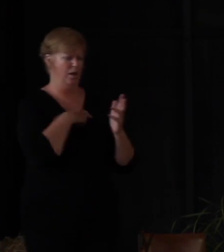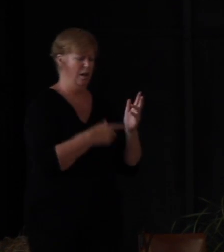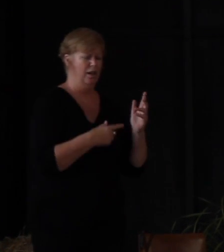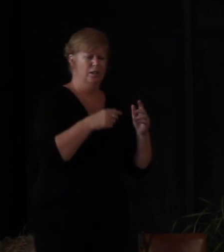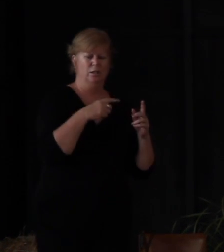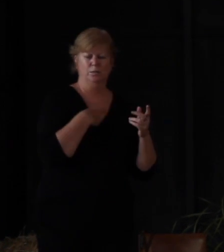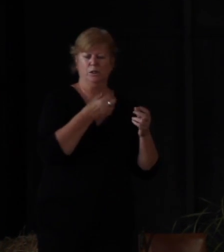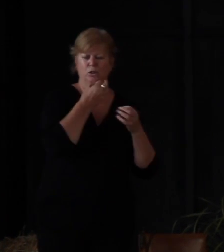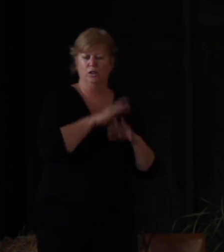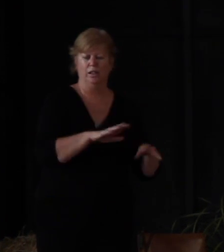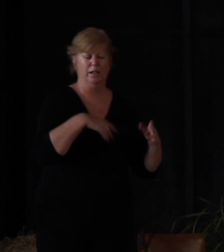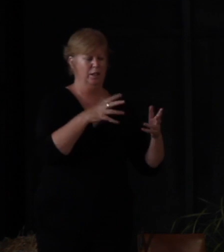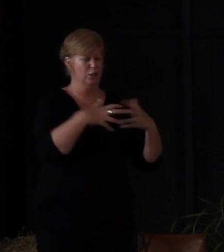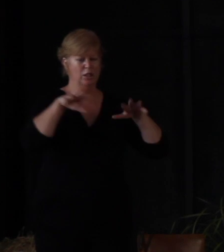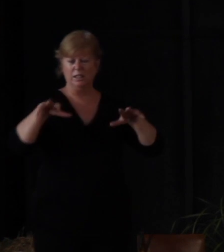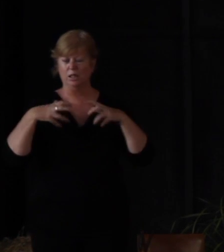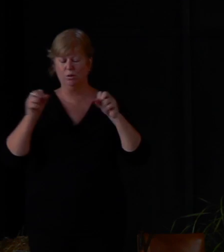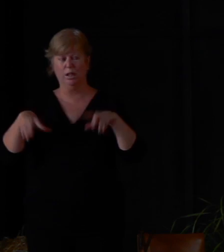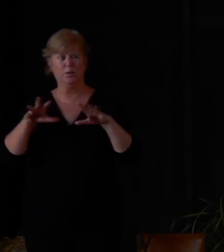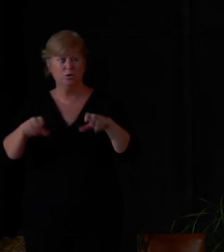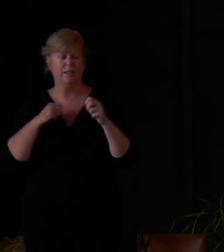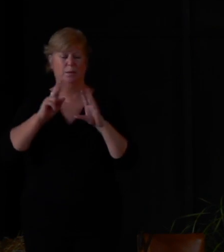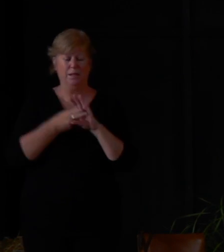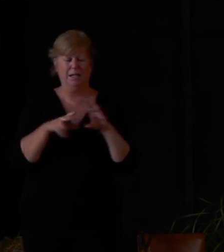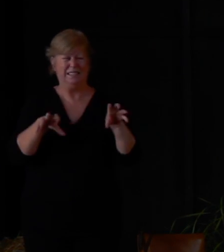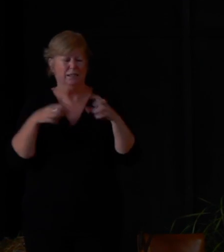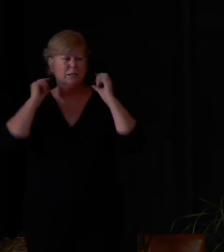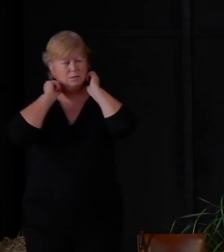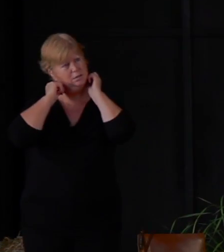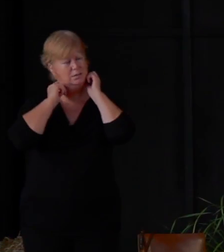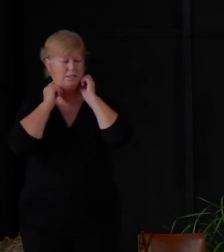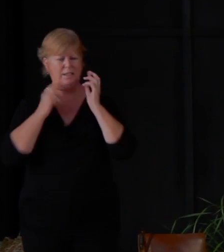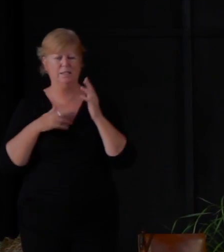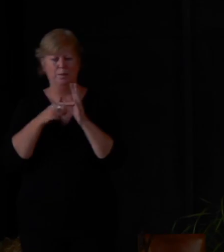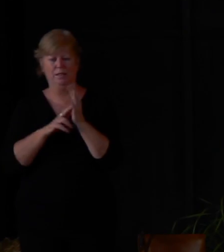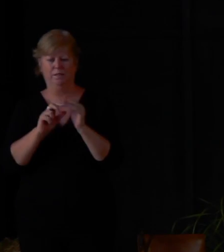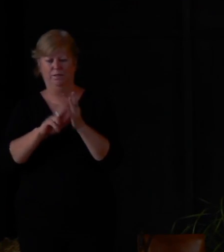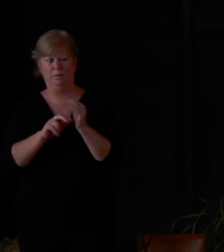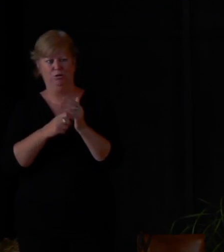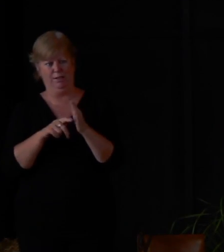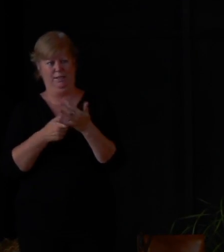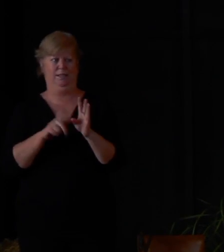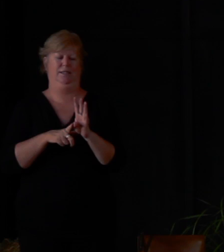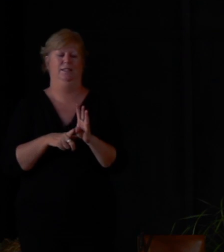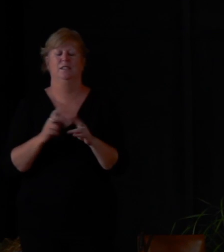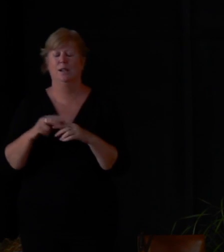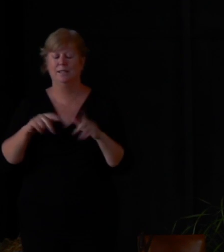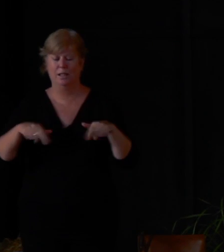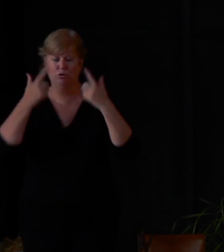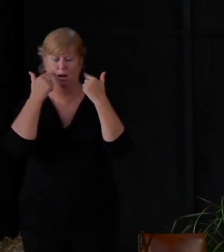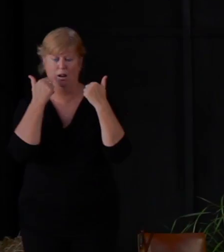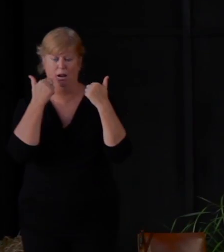my son had a stroke, and he said, why you got a pinched nerve? I said, I'm stressed. I know I went to bed stressed last night and I'm tense and I've got a pinched nerve. I just need some anti-inflammatories. And I started to